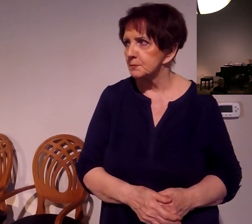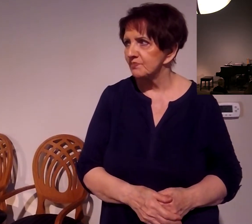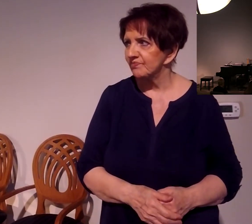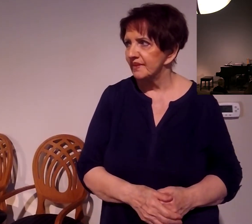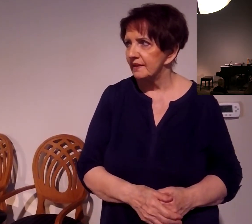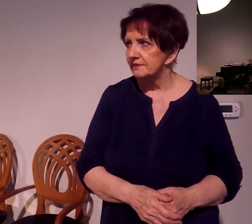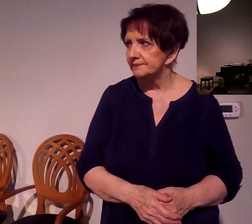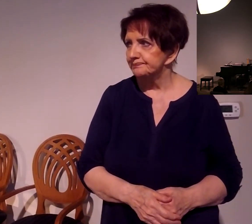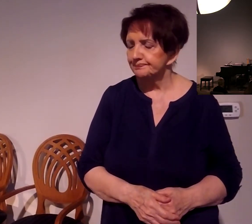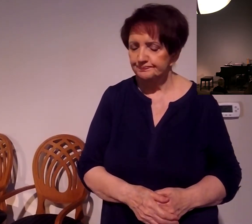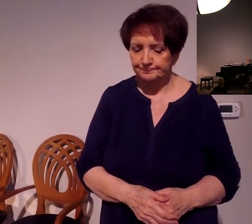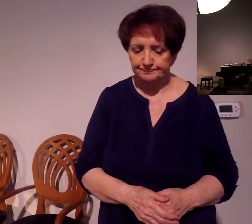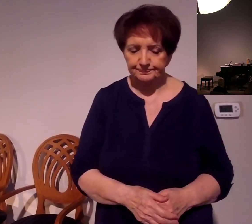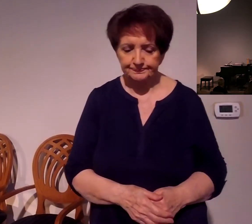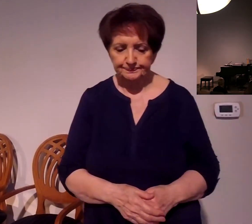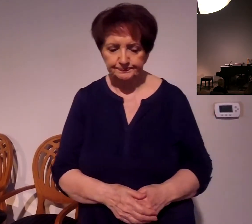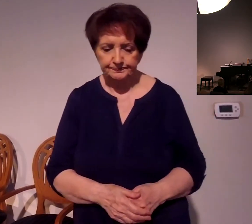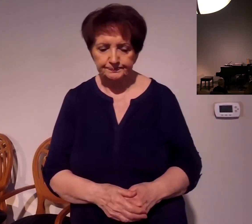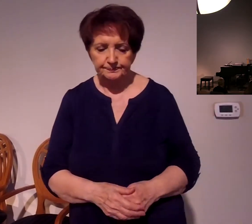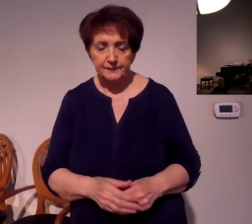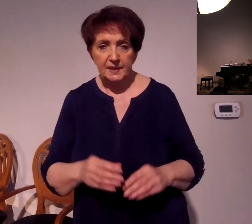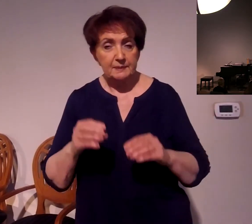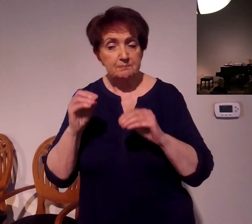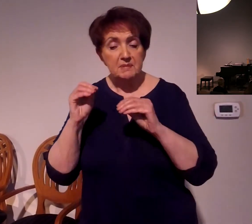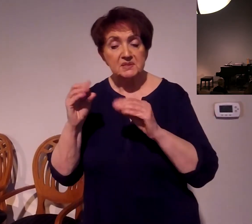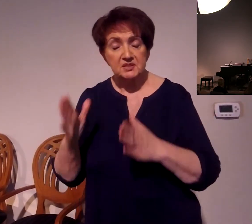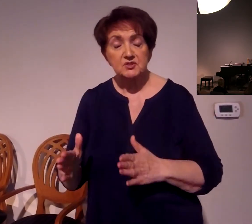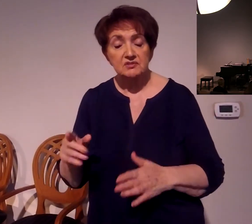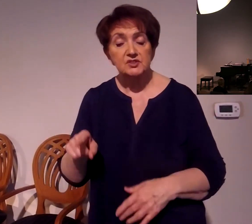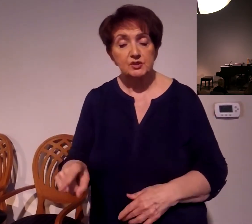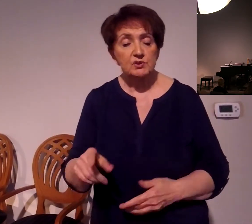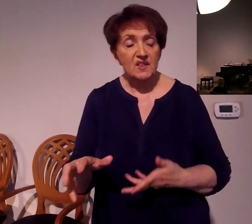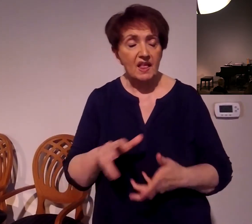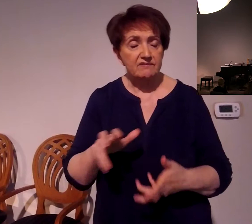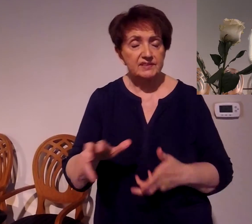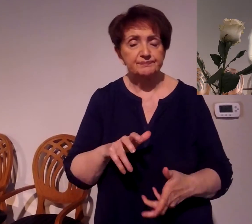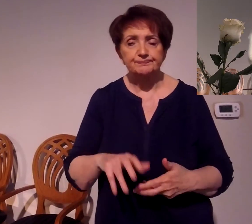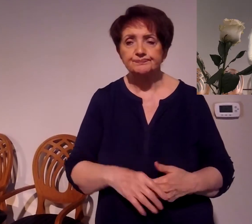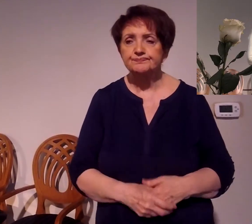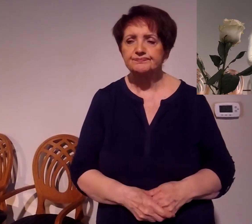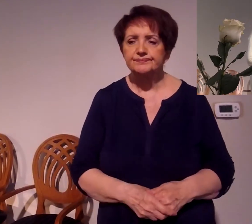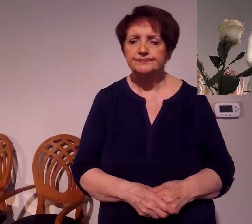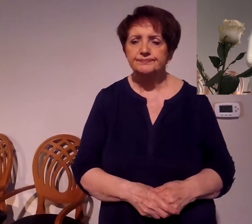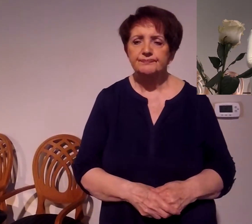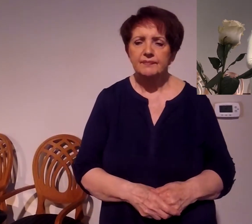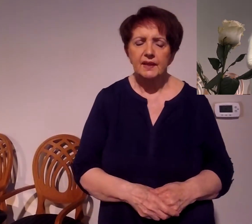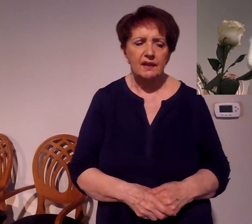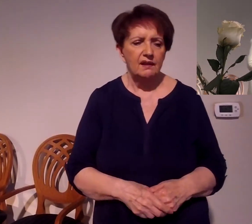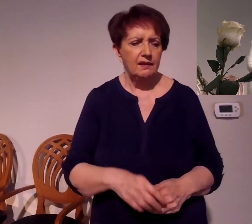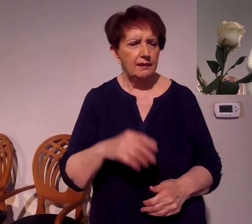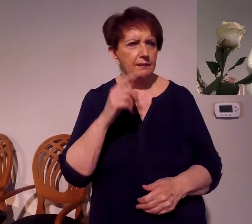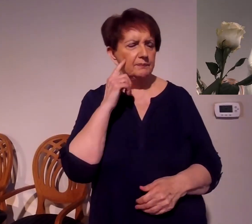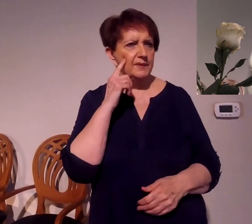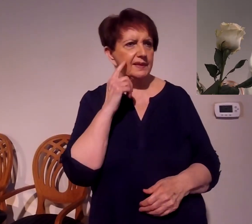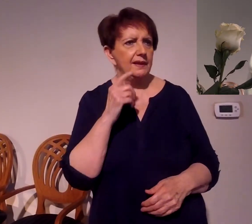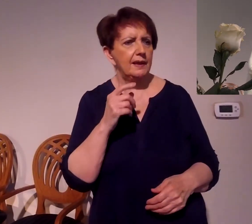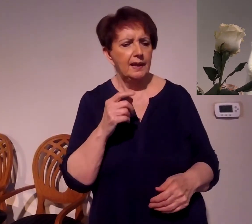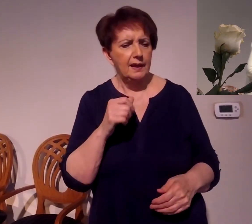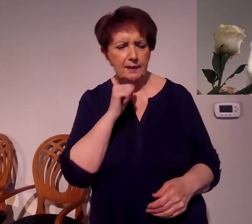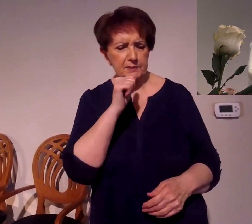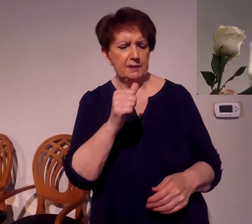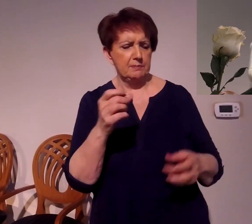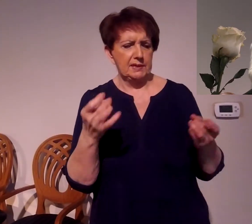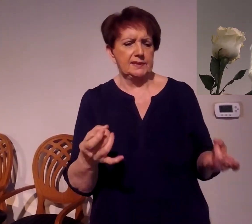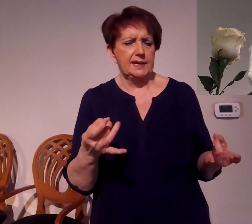And about that time, and my teacher was chuckling, about that time I realized, oh, no, I'm not meditating, I'm thinking. And